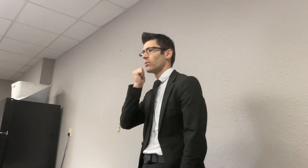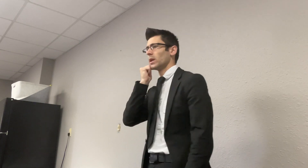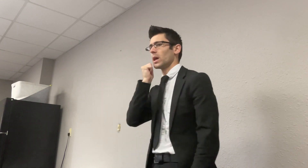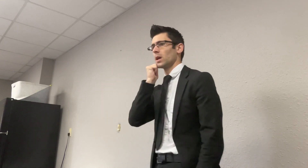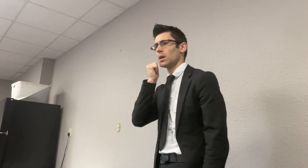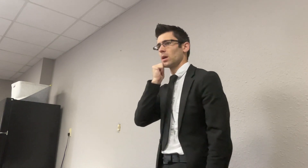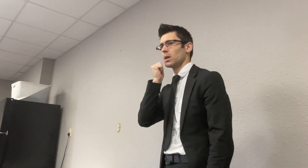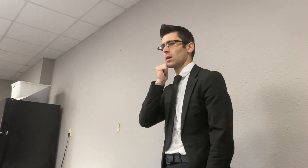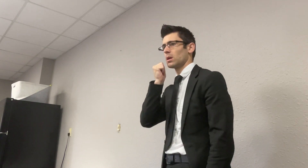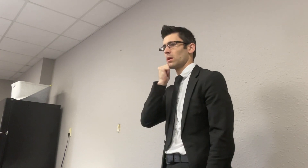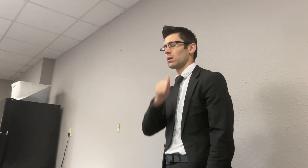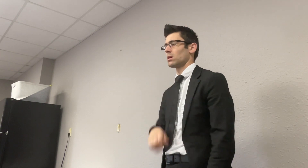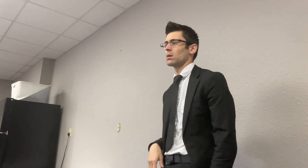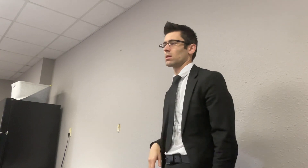day.